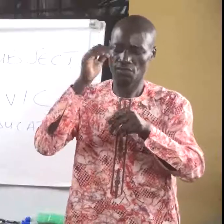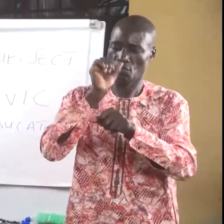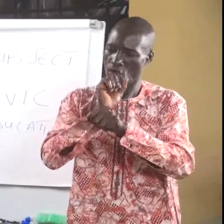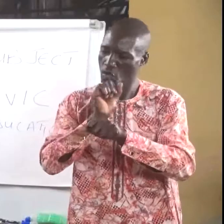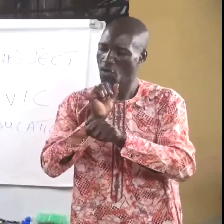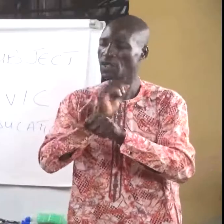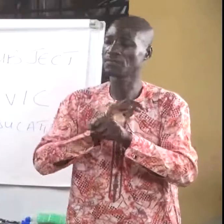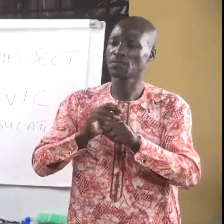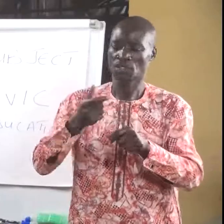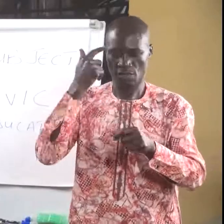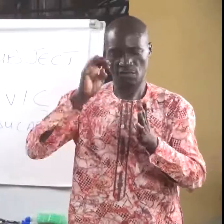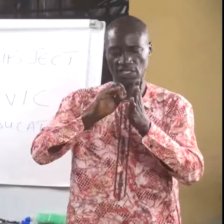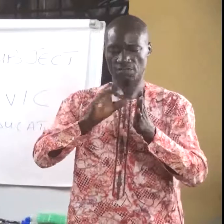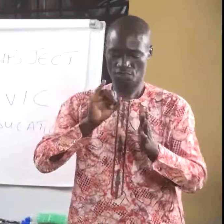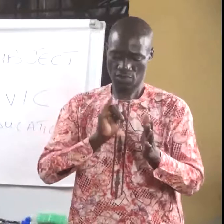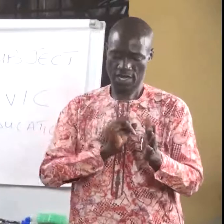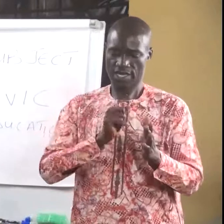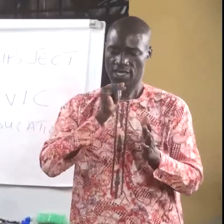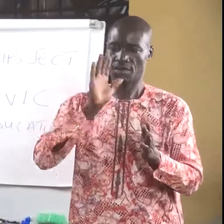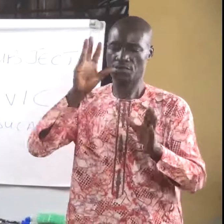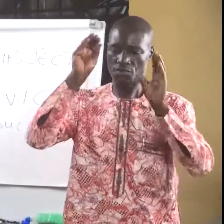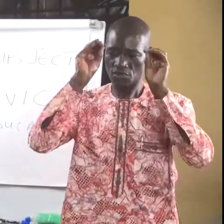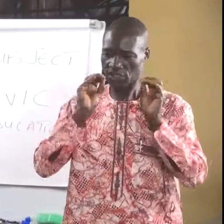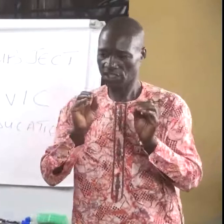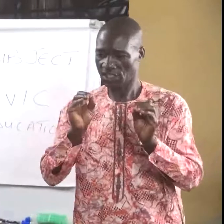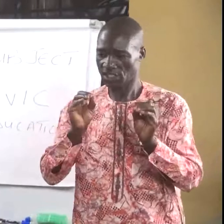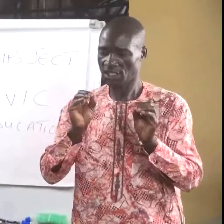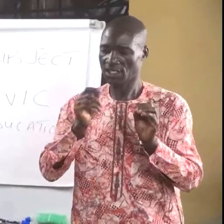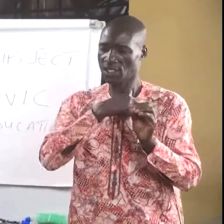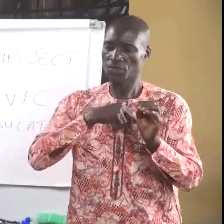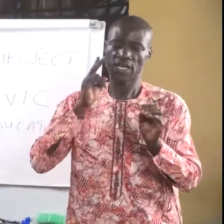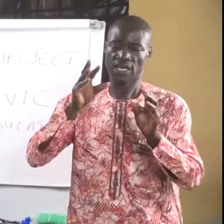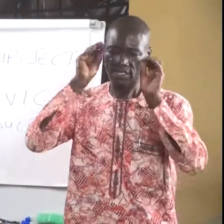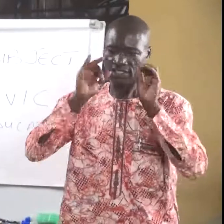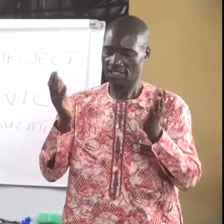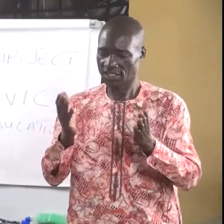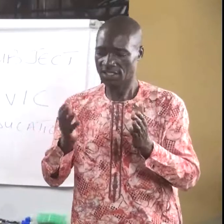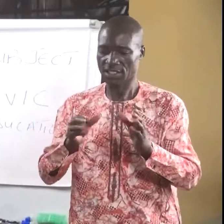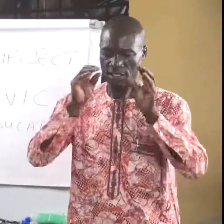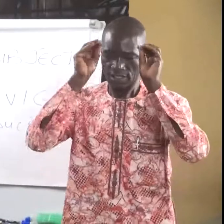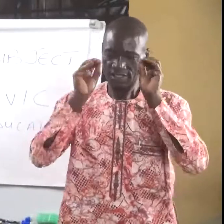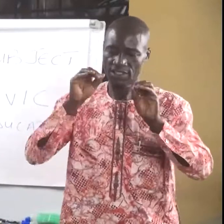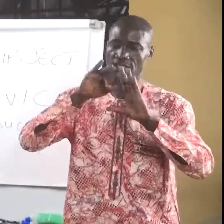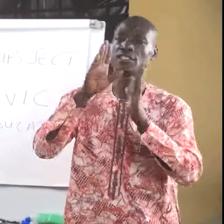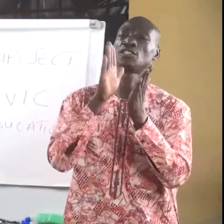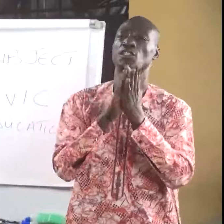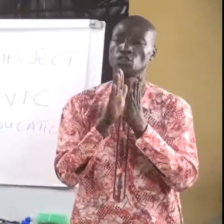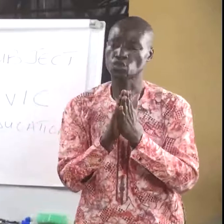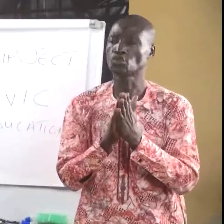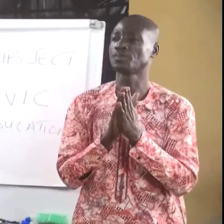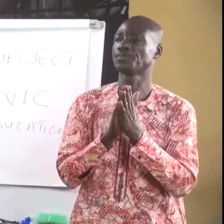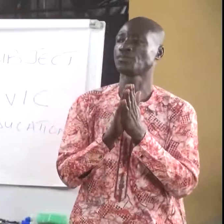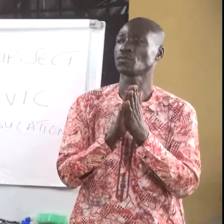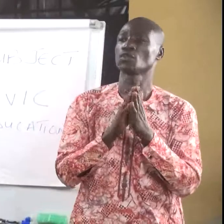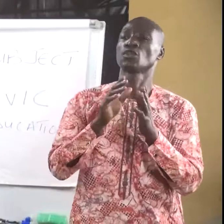I, your teacher. I am your teacher teaching the public or teaching in the public